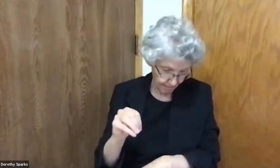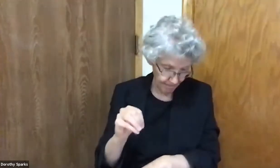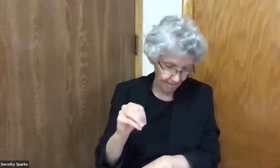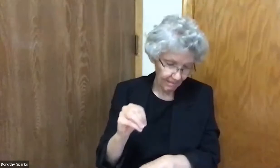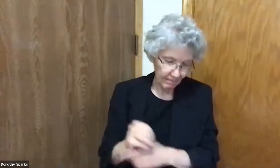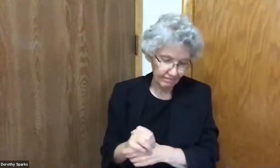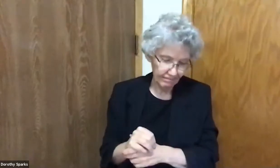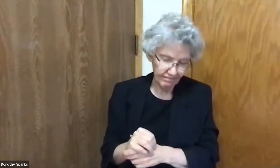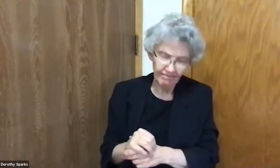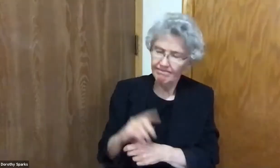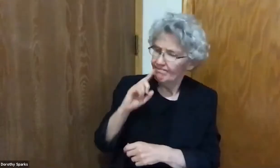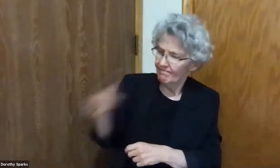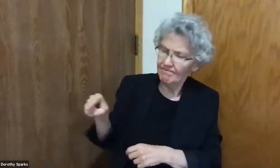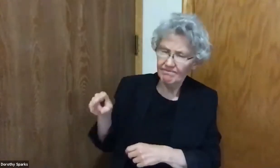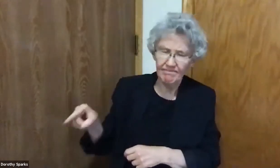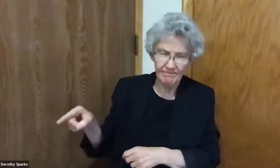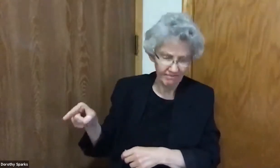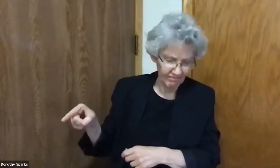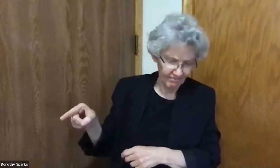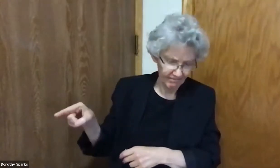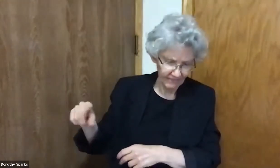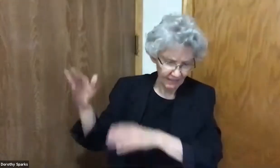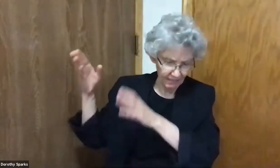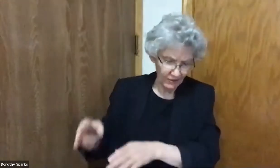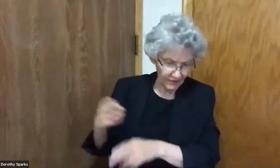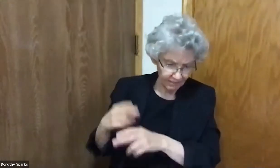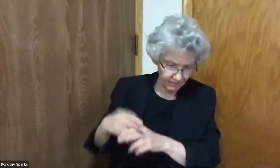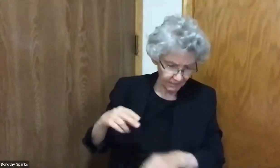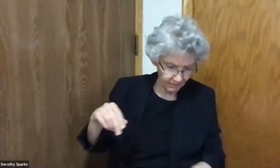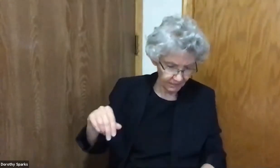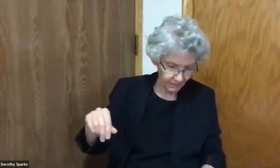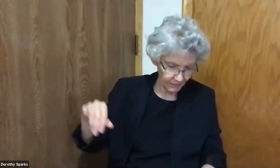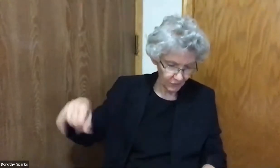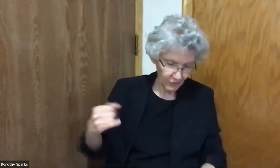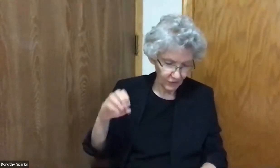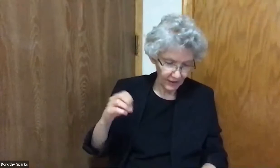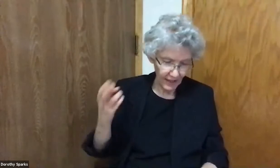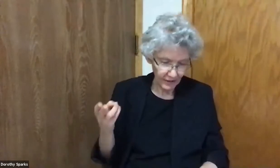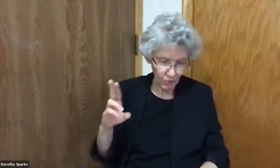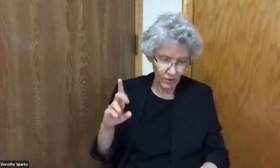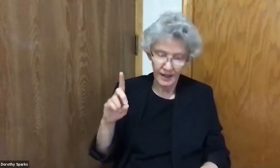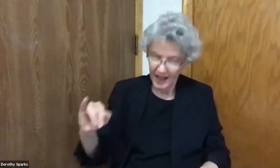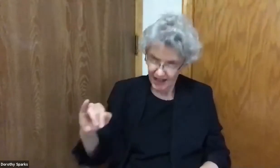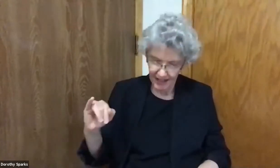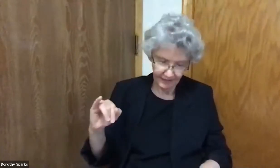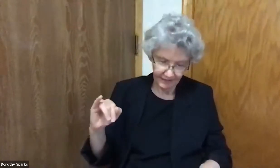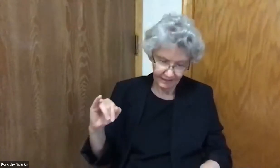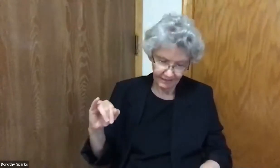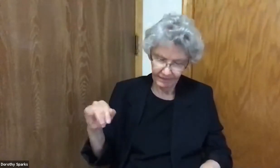So King Jehoiakim sent Jehudi to get the scroll.